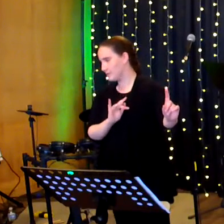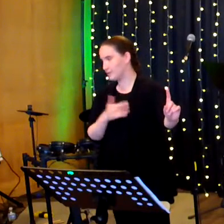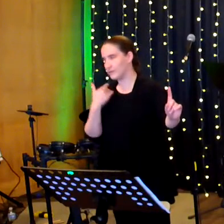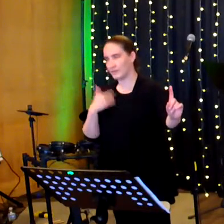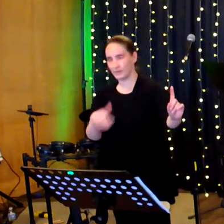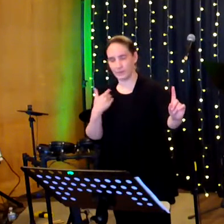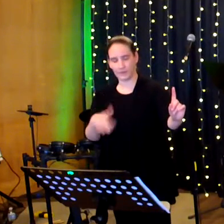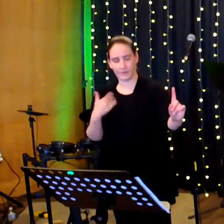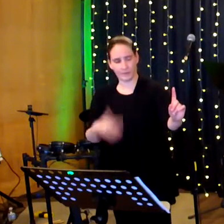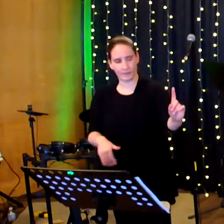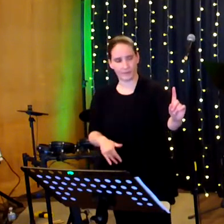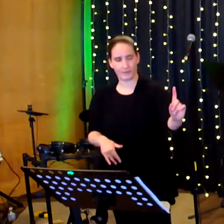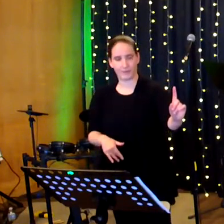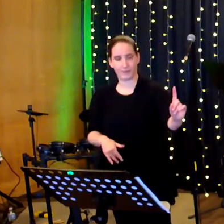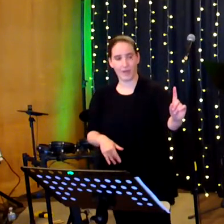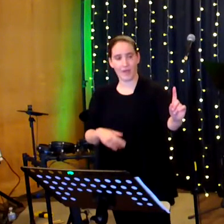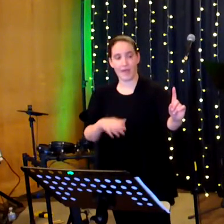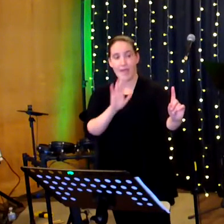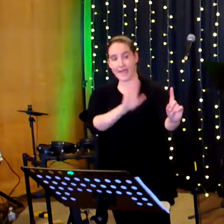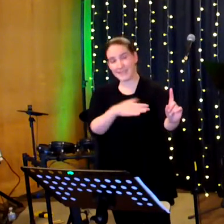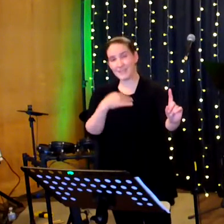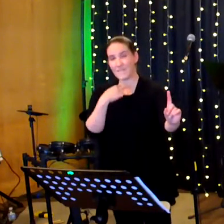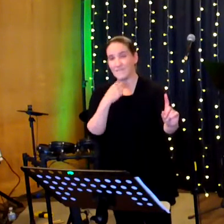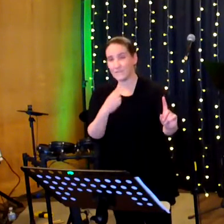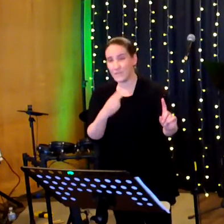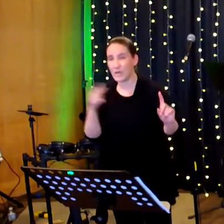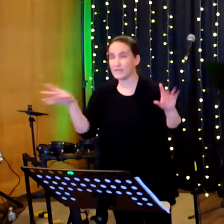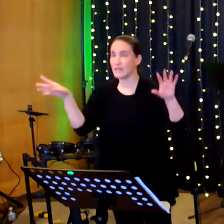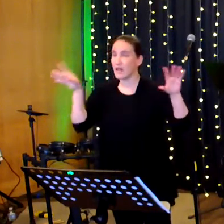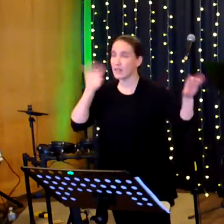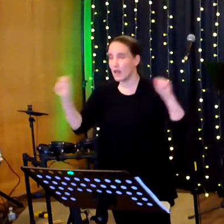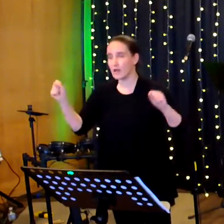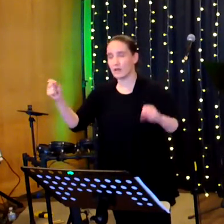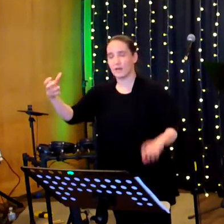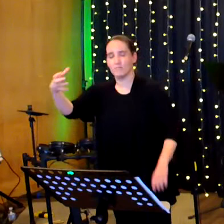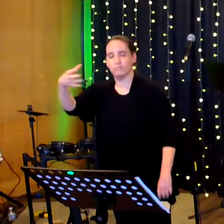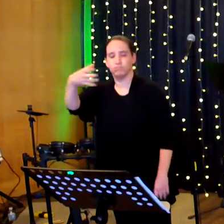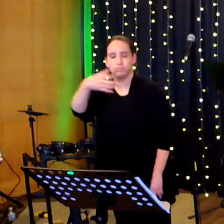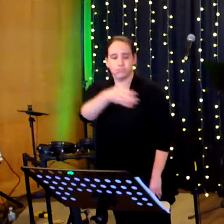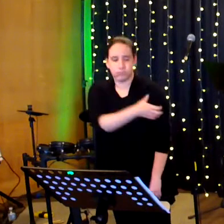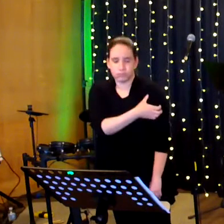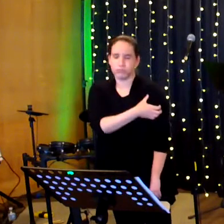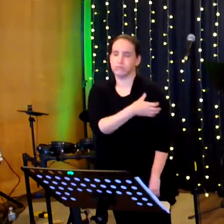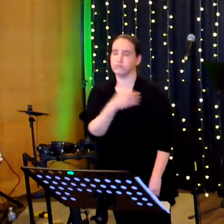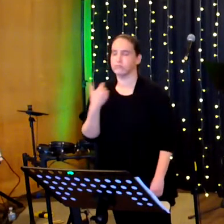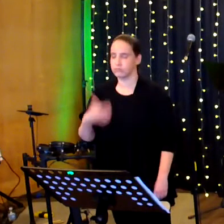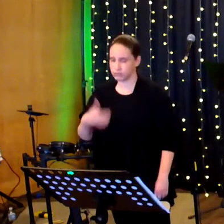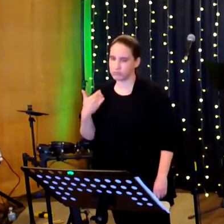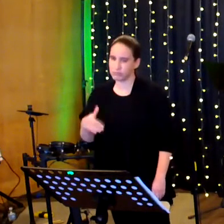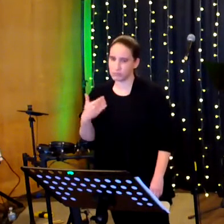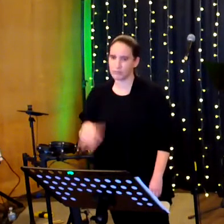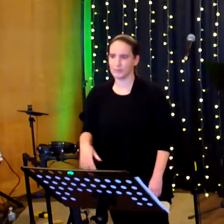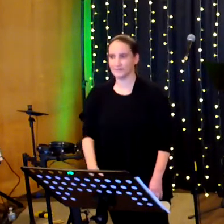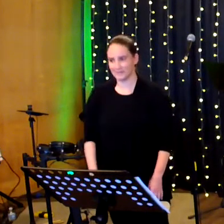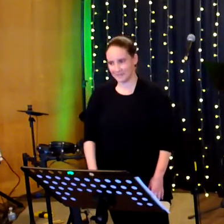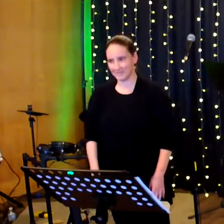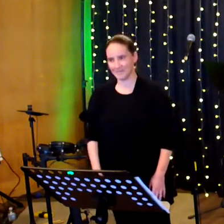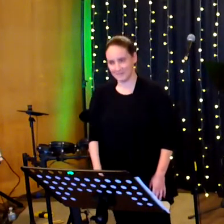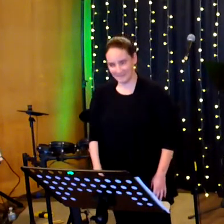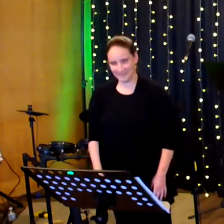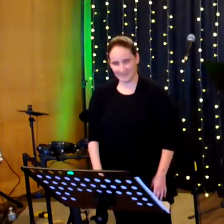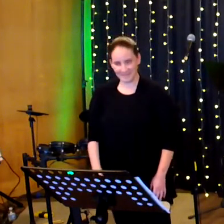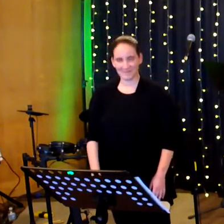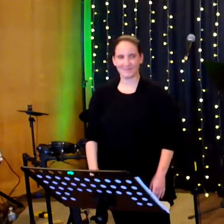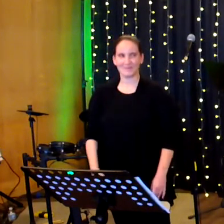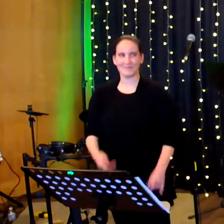burnished bronze, and his voice like the sound of a multitude." So now we see that Daniel